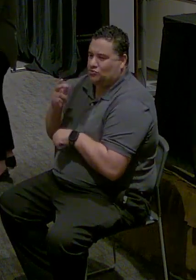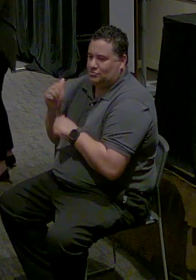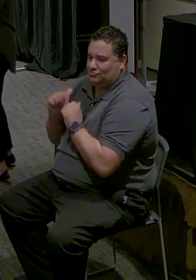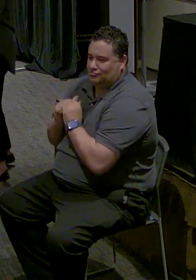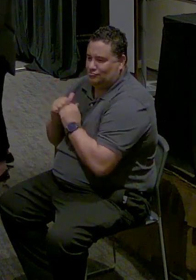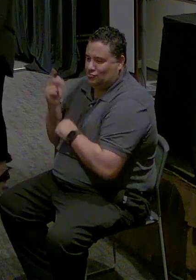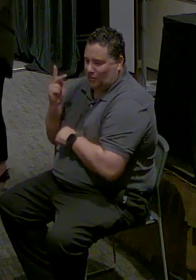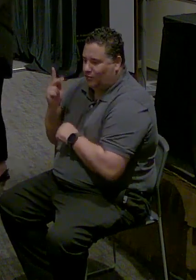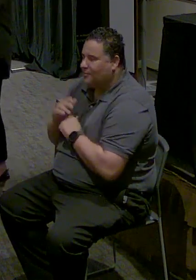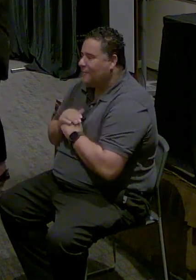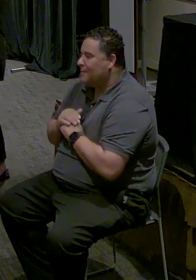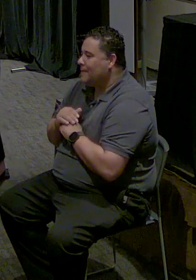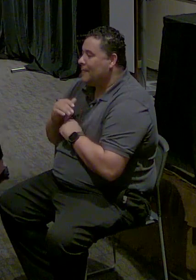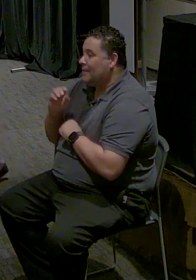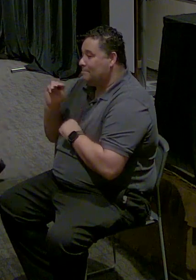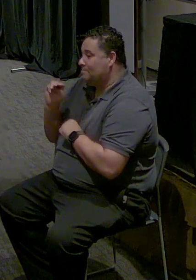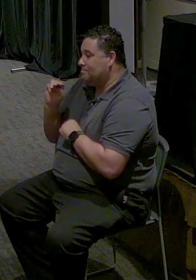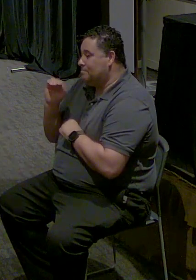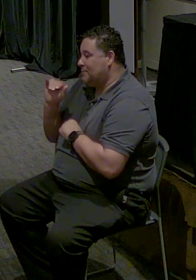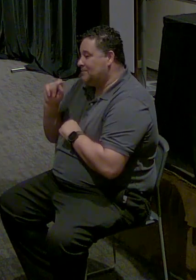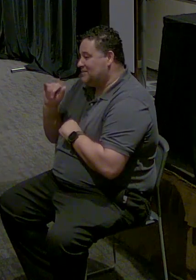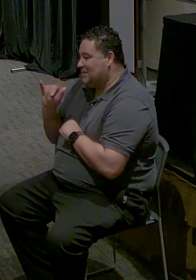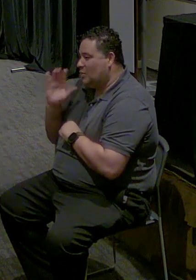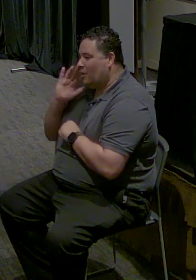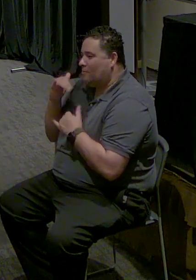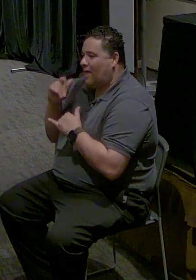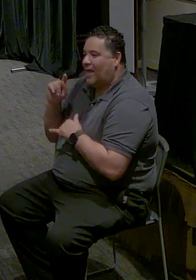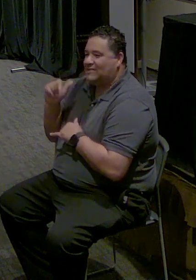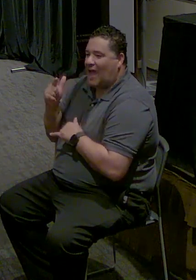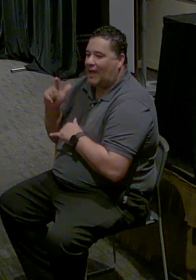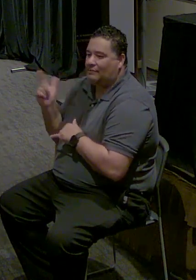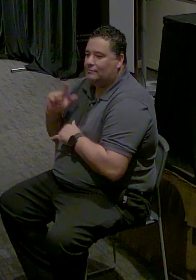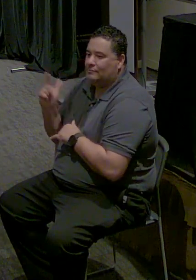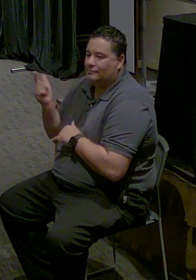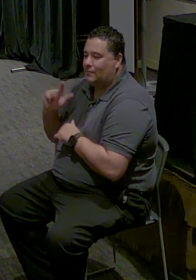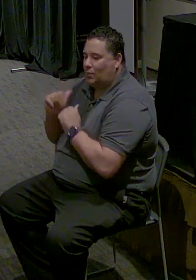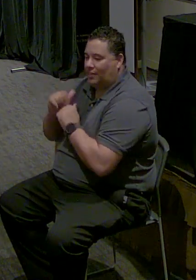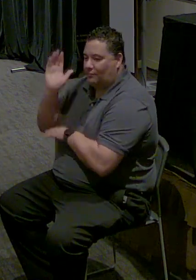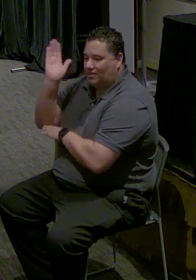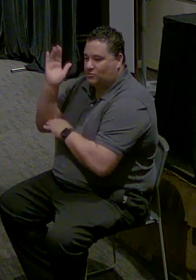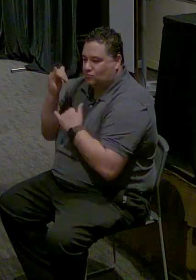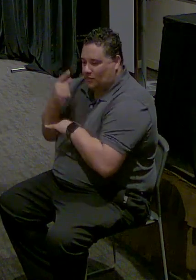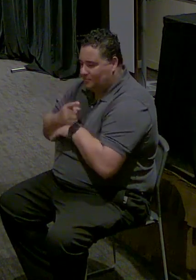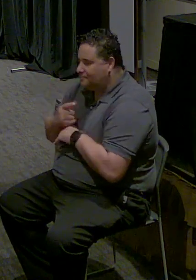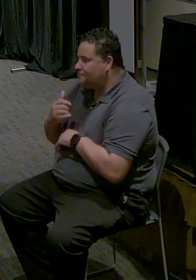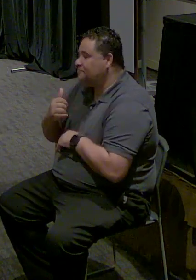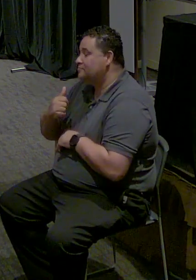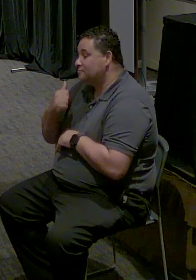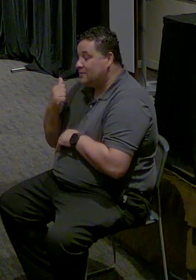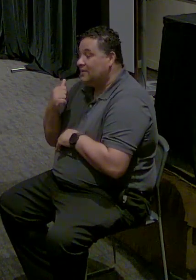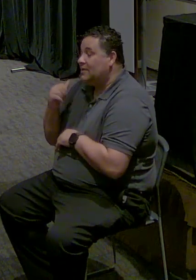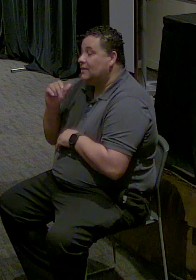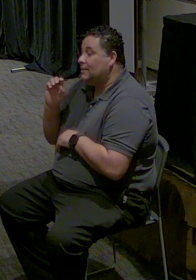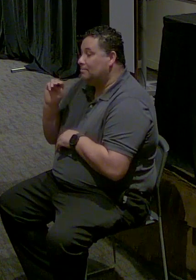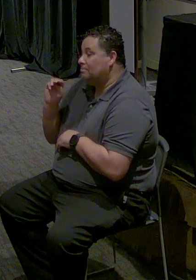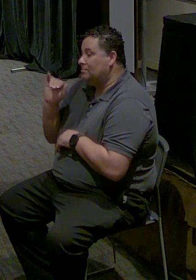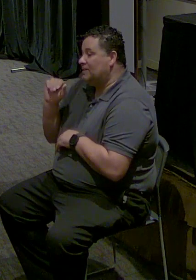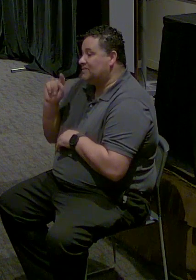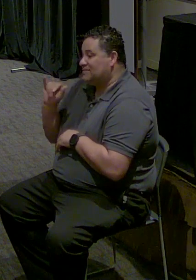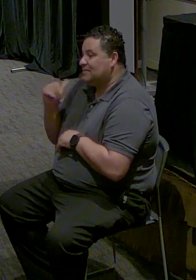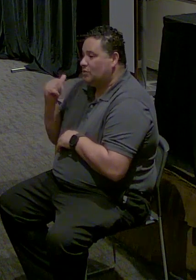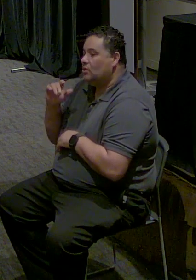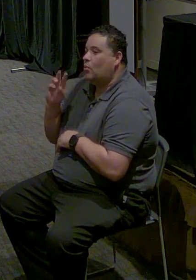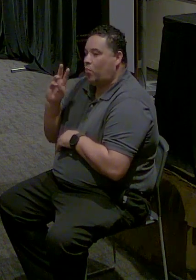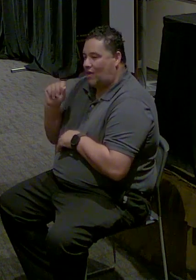Misty, and we're going to play tag with our presentation today, but she was a